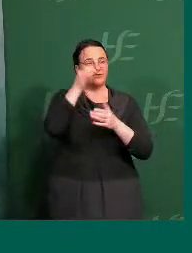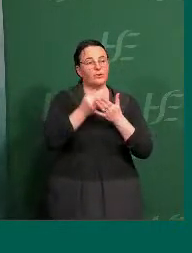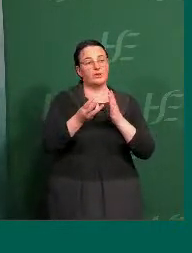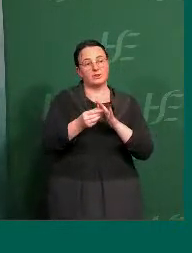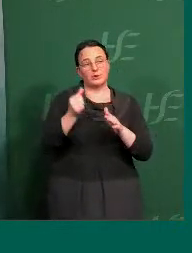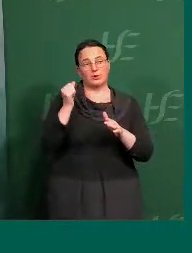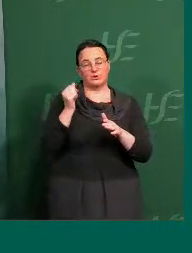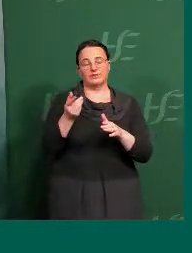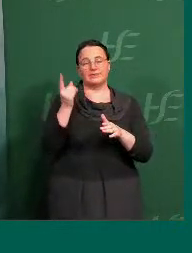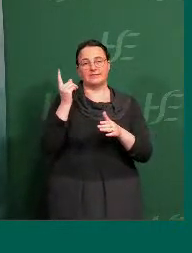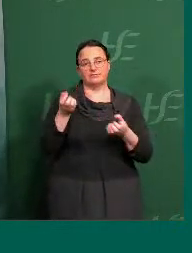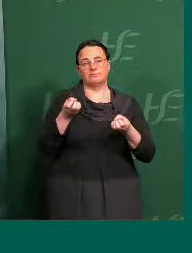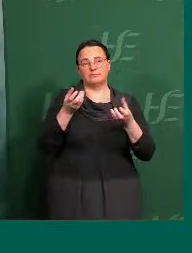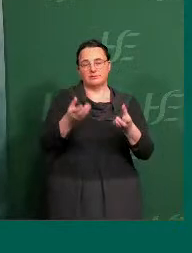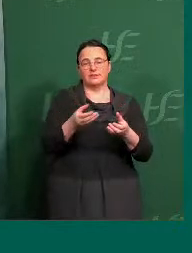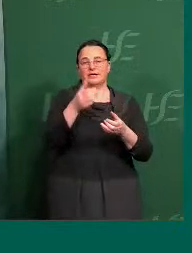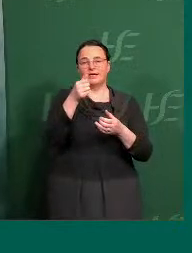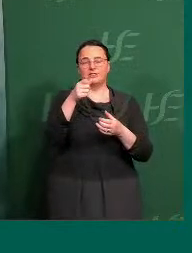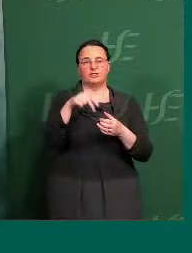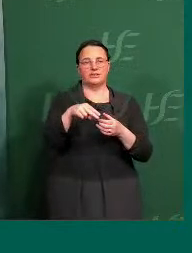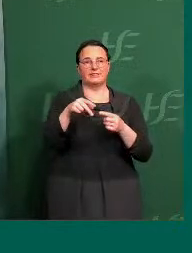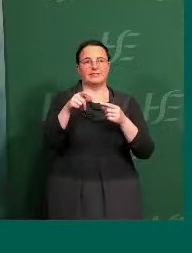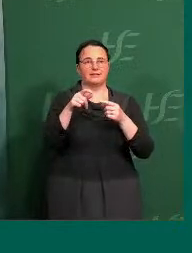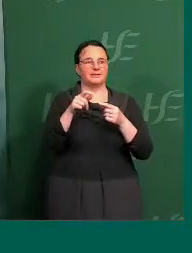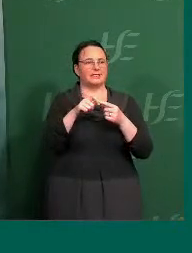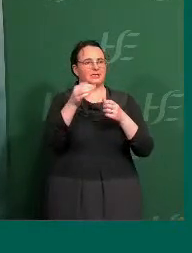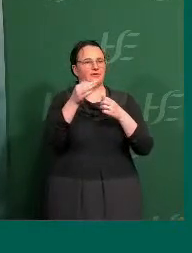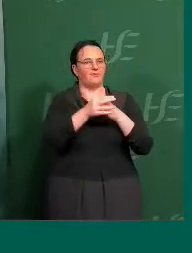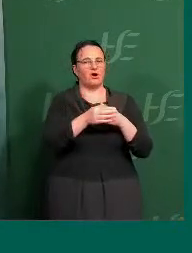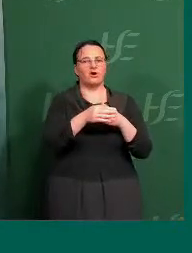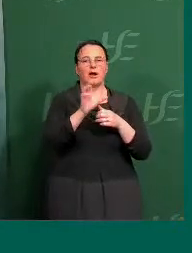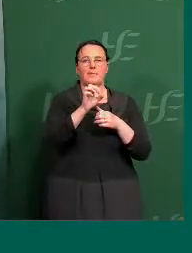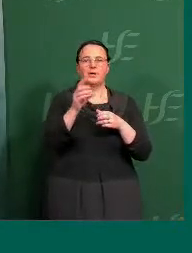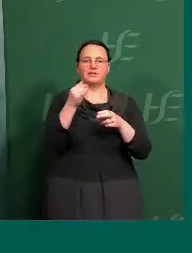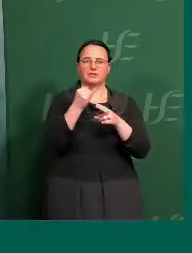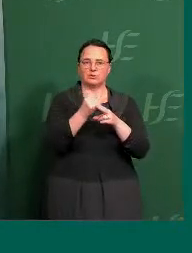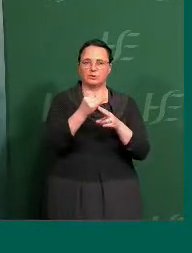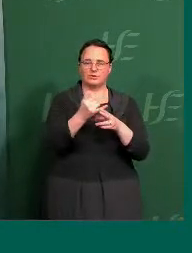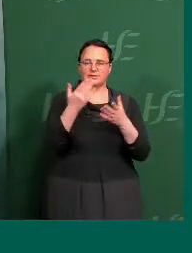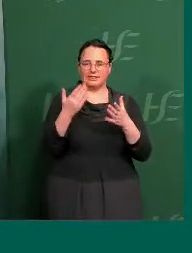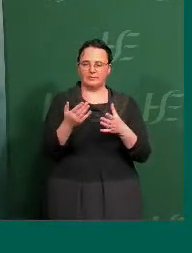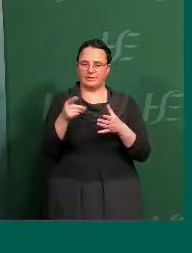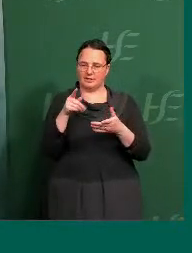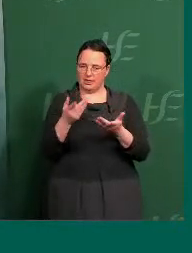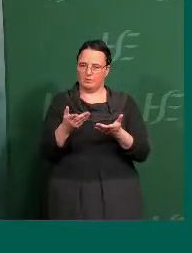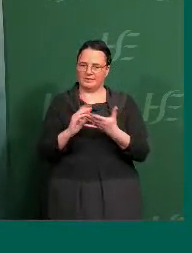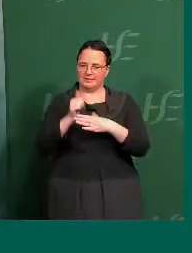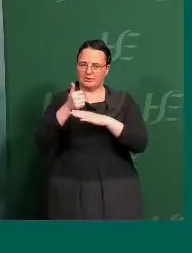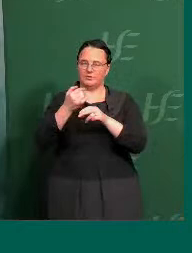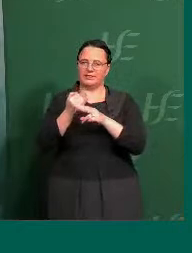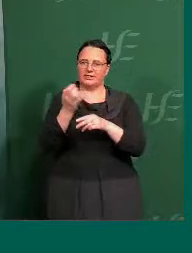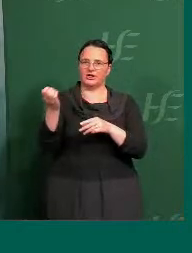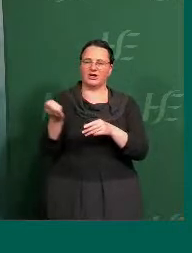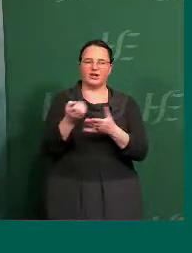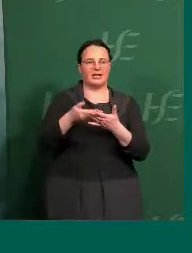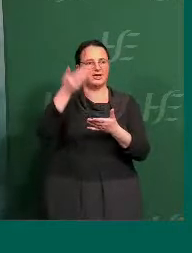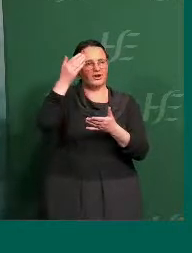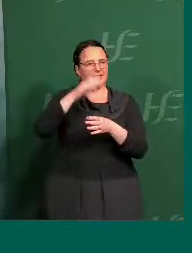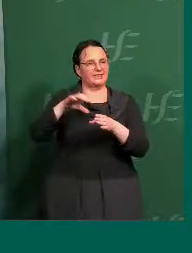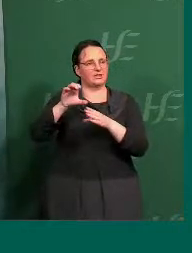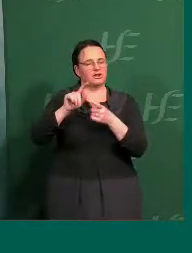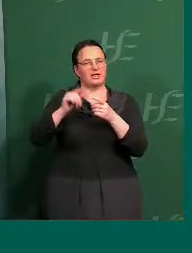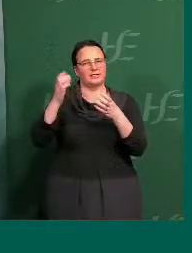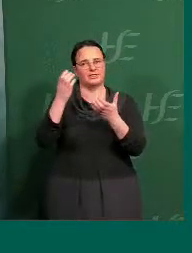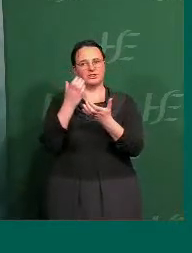we briefed you, we'd started antigen testing for pods in schools. That's also been expanded now to the early learning and childcare sector, and that commenced this week